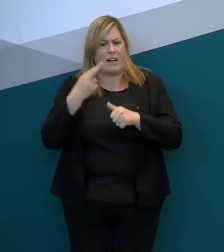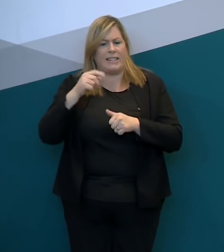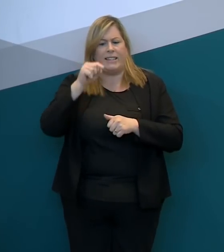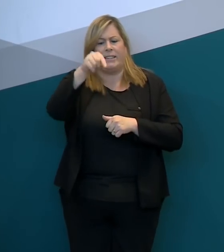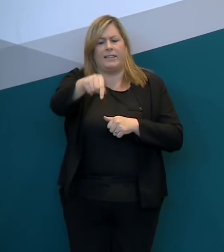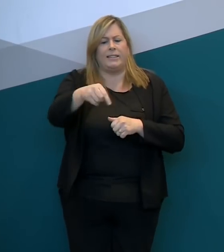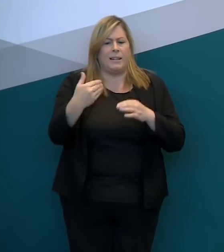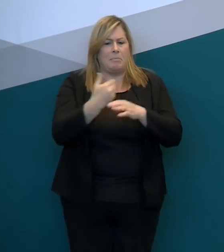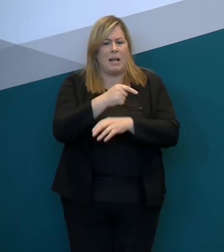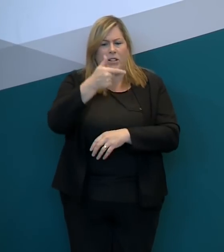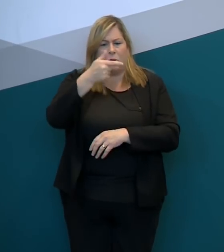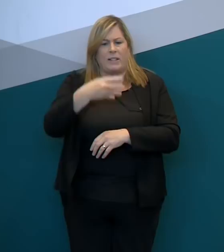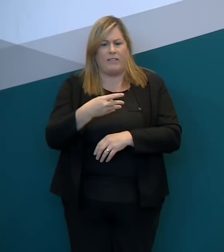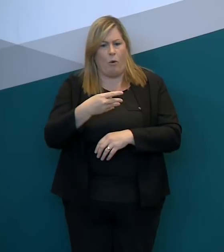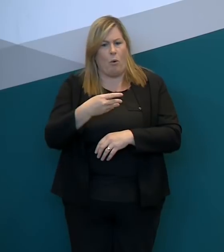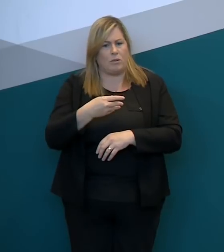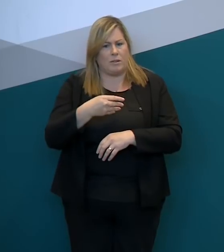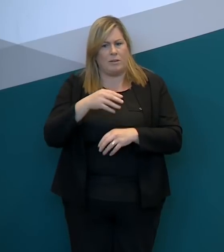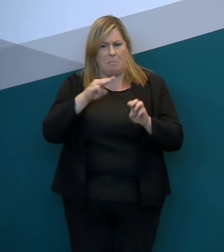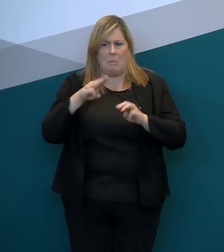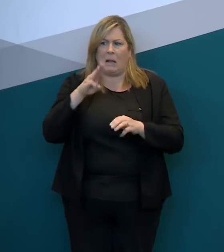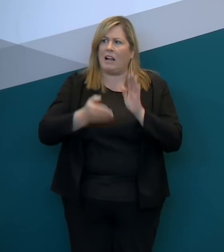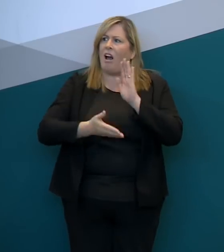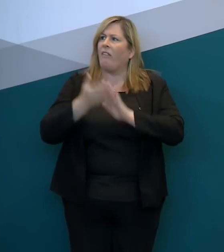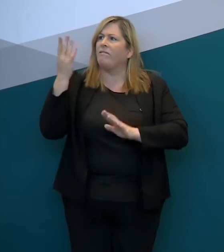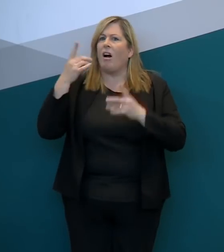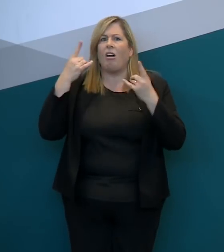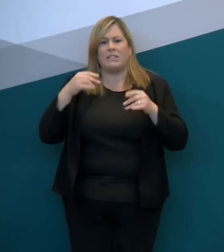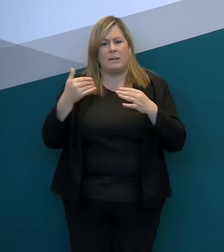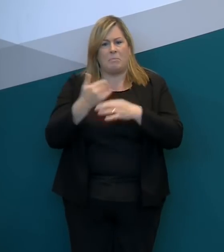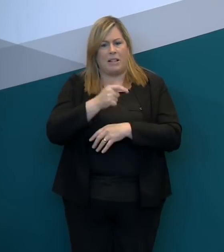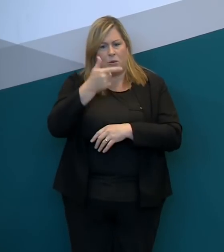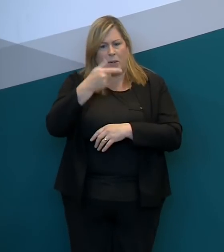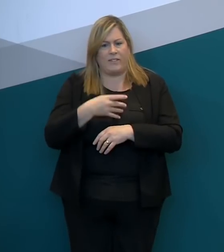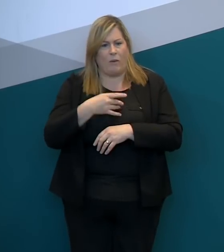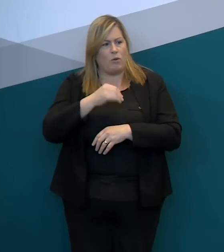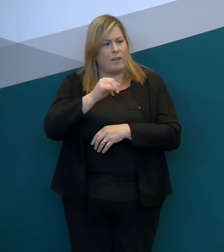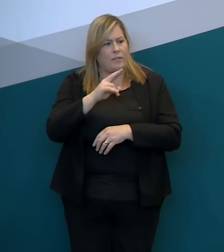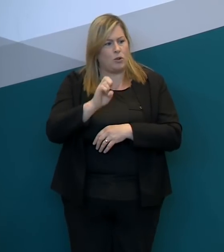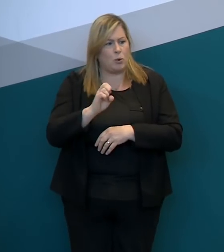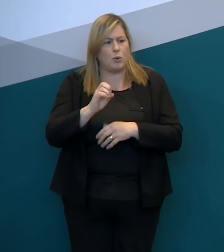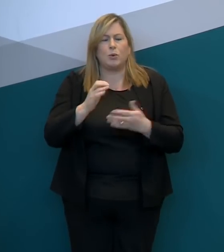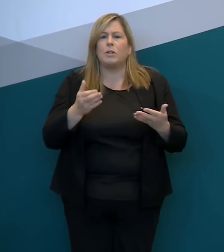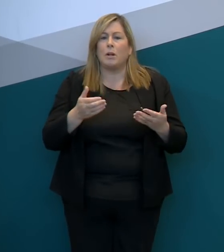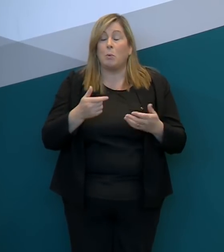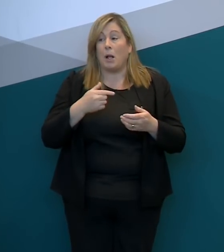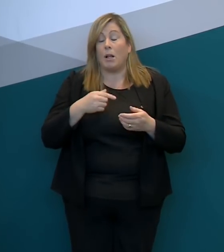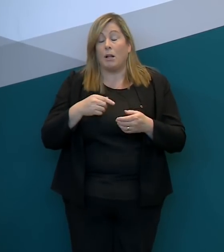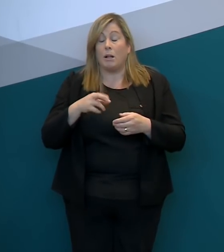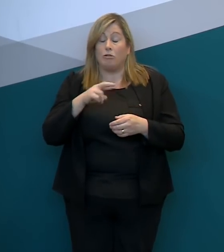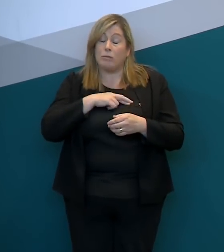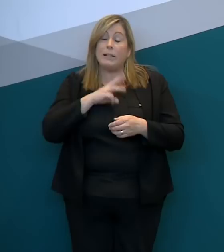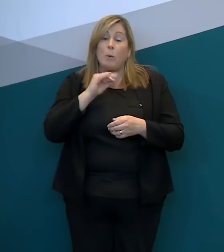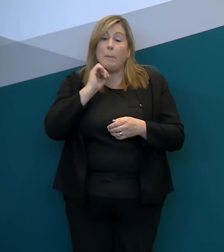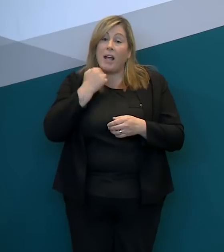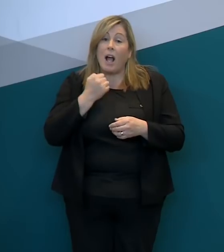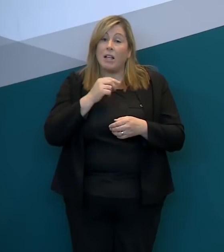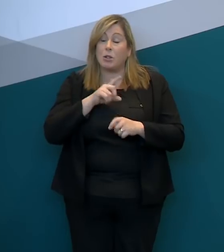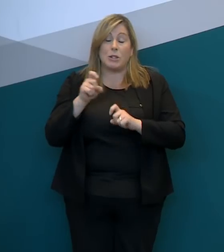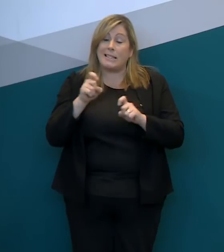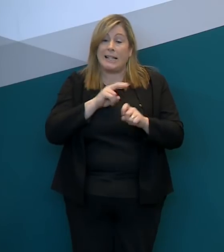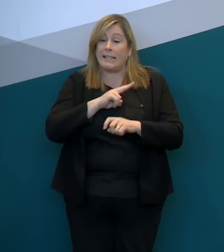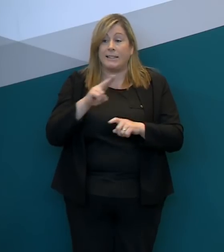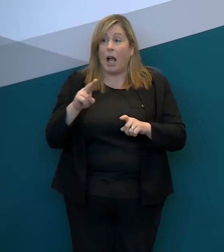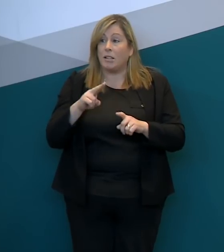to go on their holidays by then? I think we've got a bit more progress to make. Travel outside